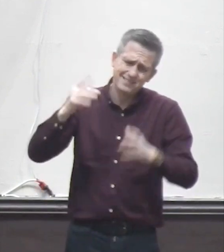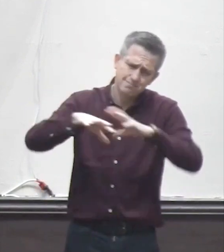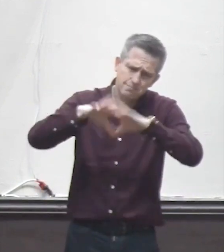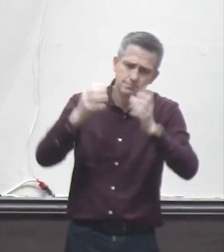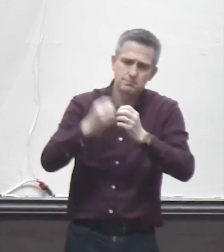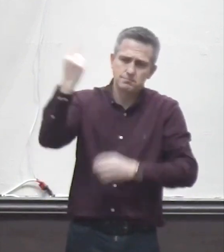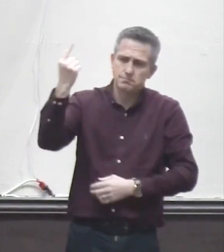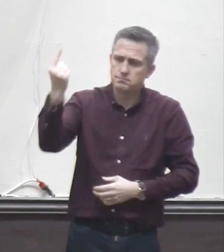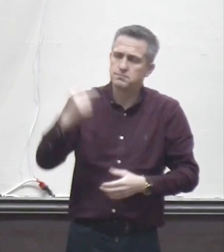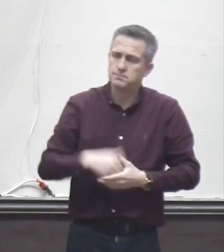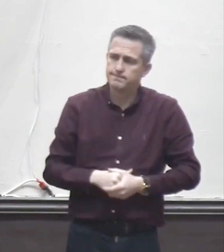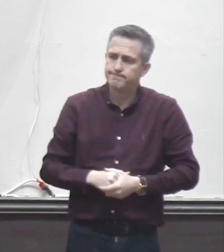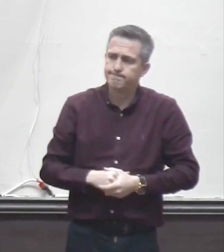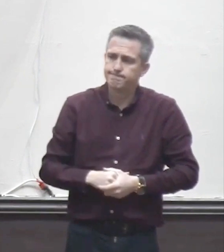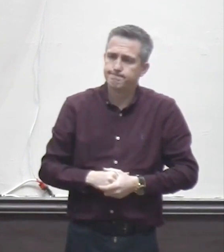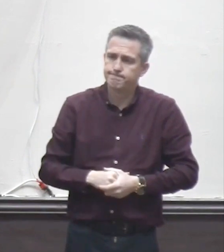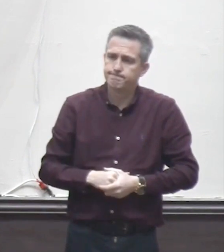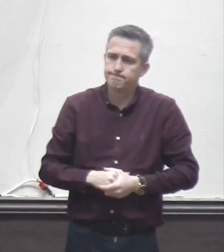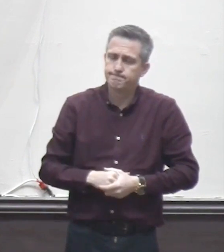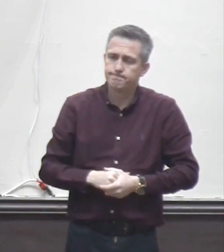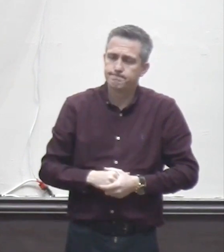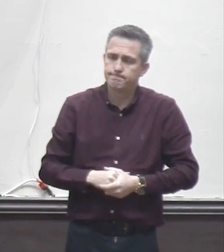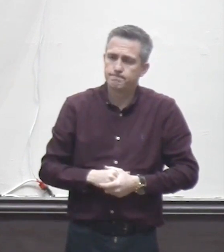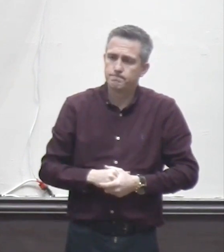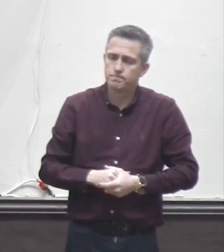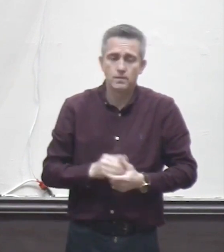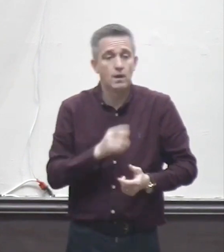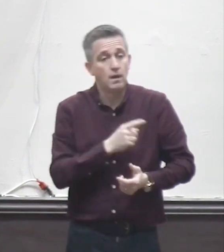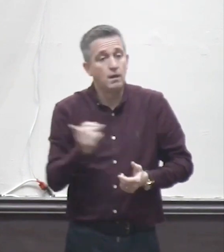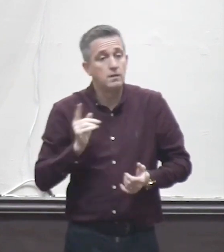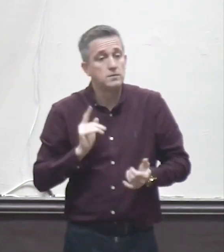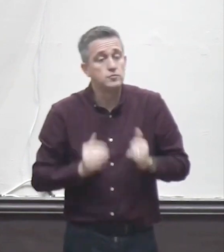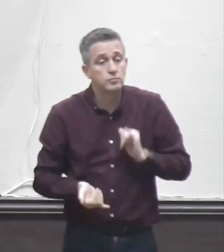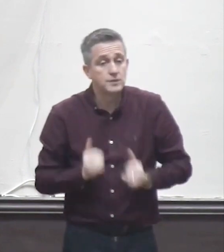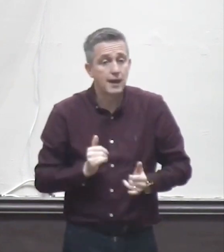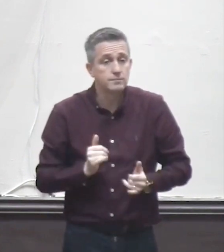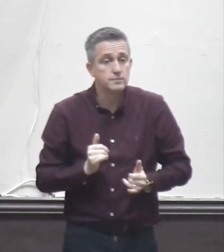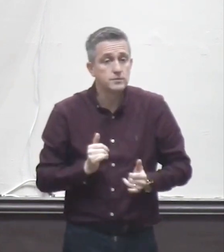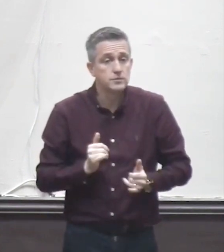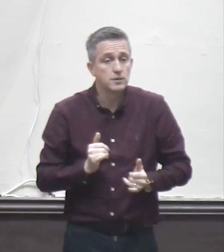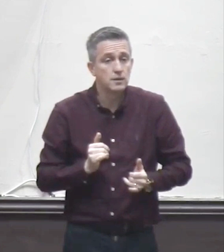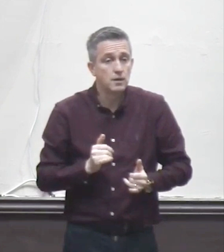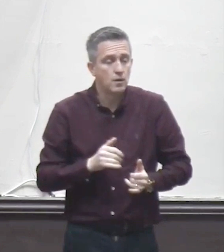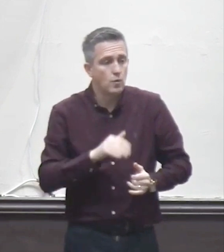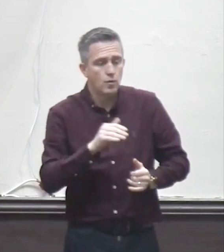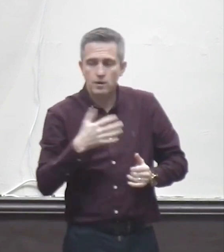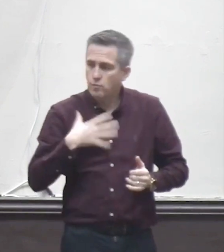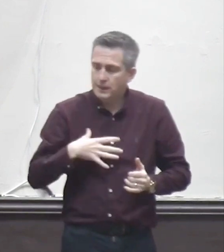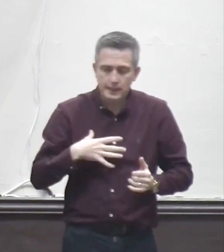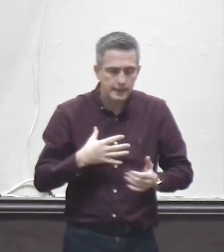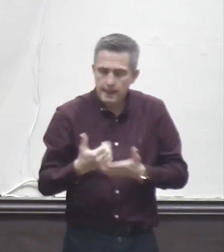find that when we want to make dua, sometimes we go to individuals that are